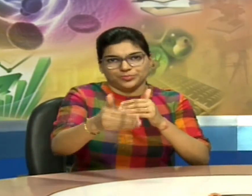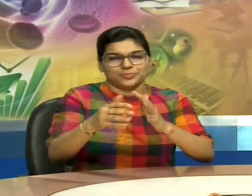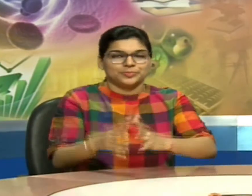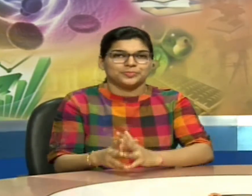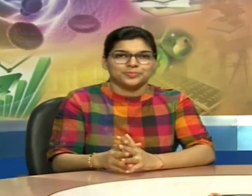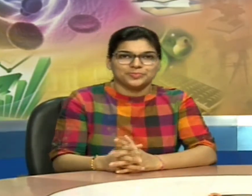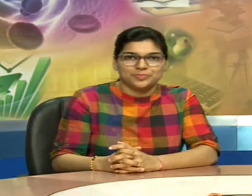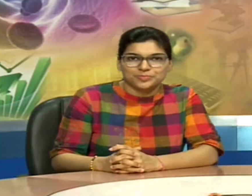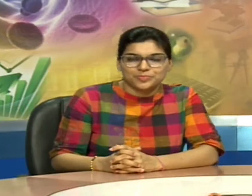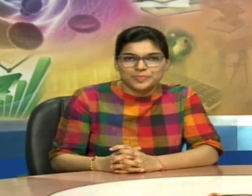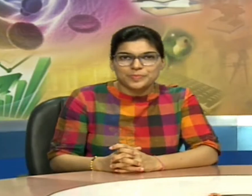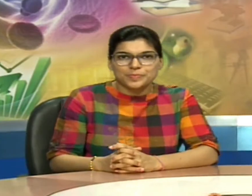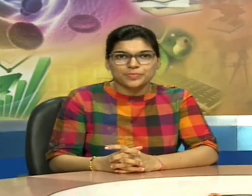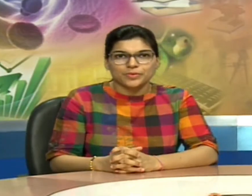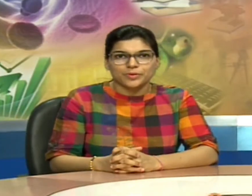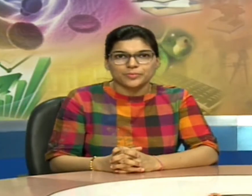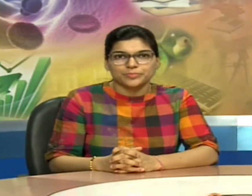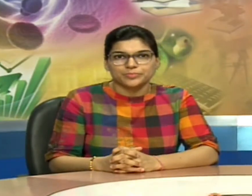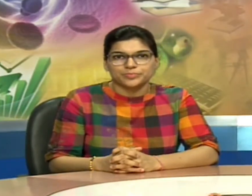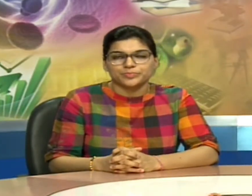stanza and we will be understanding this one.